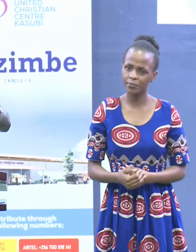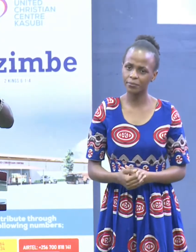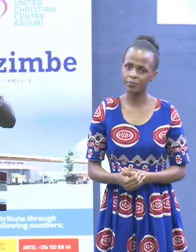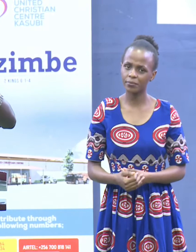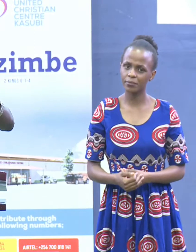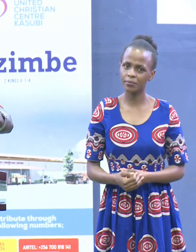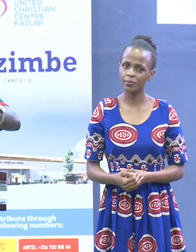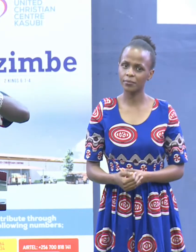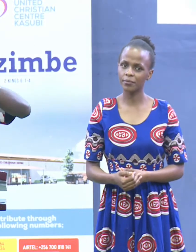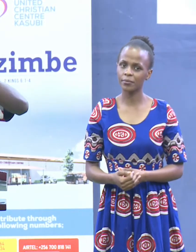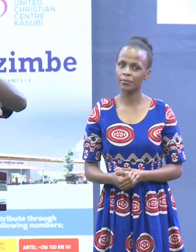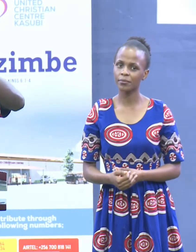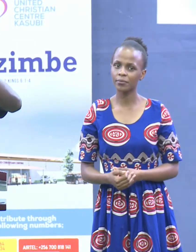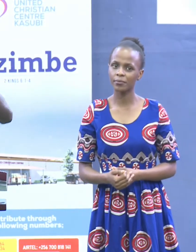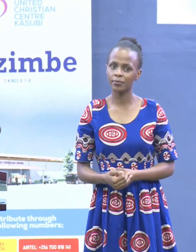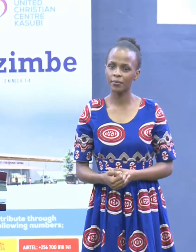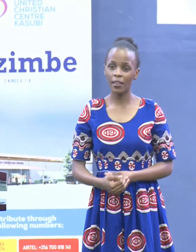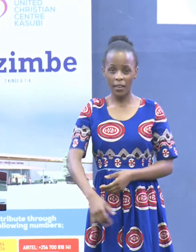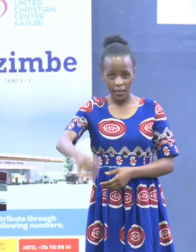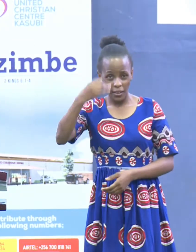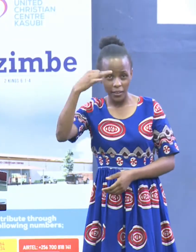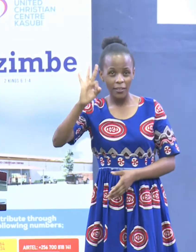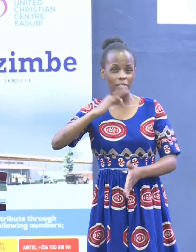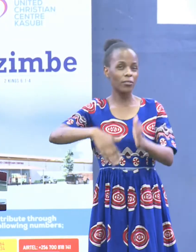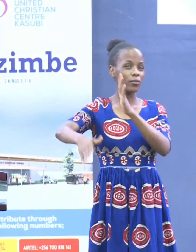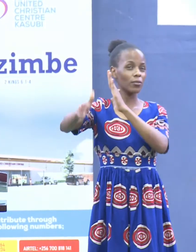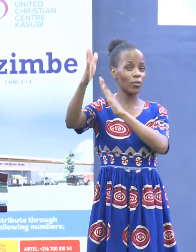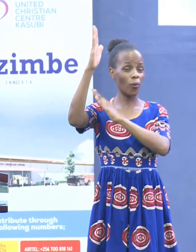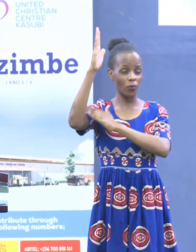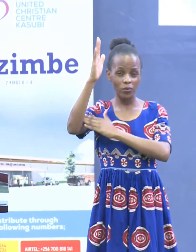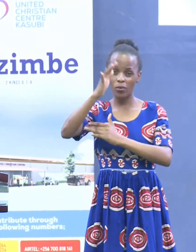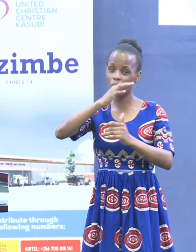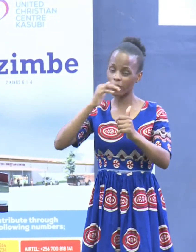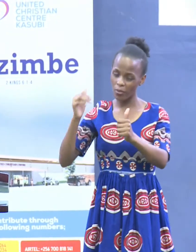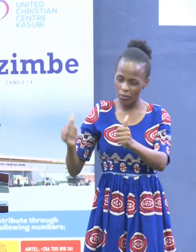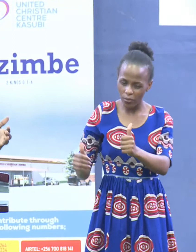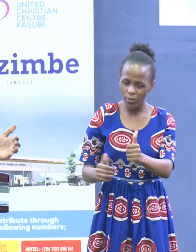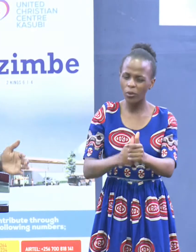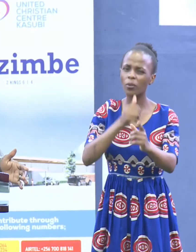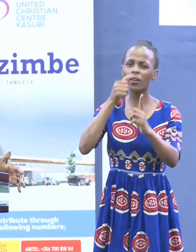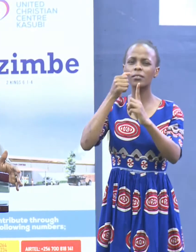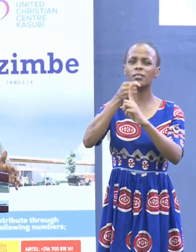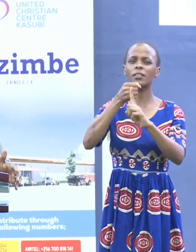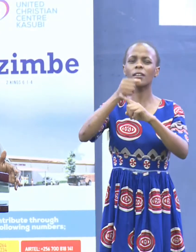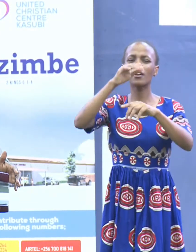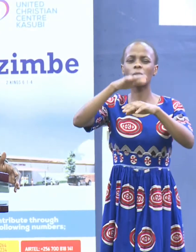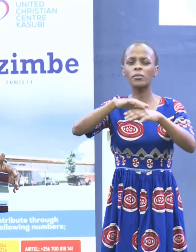Katonda bwaba agoberera ensonga eno ey'omwana omubereberye. If the Lord